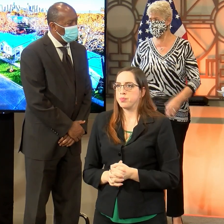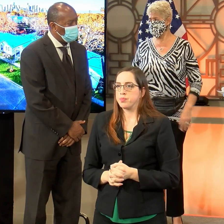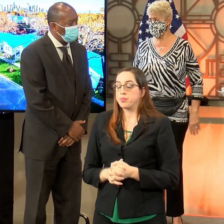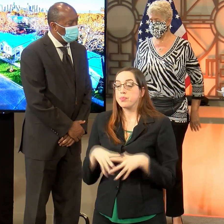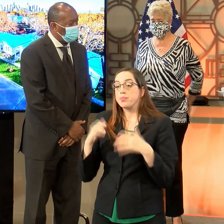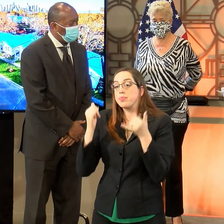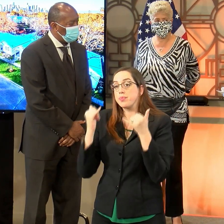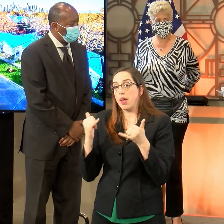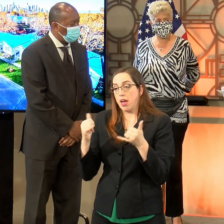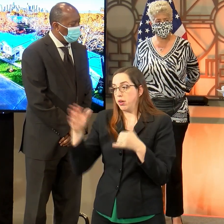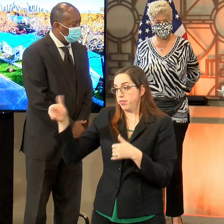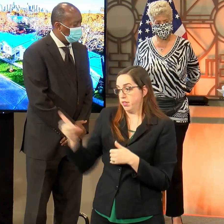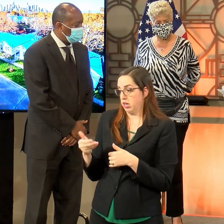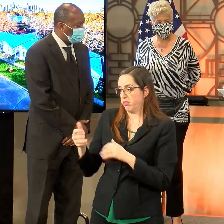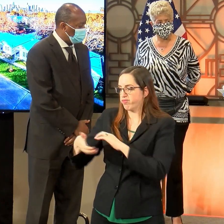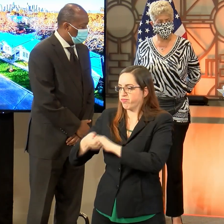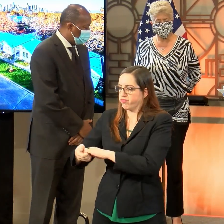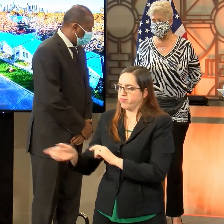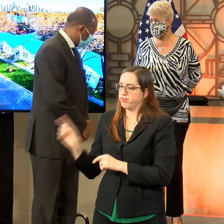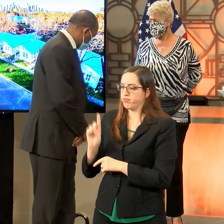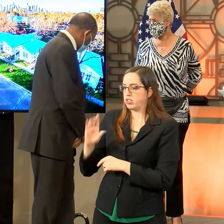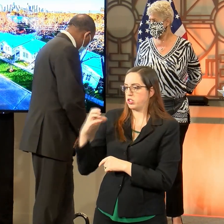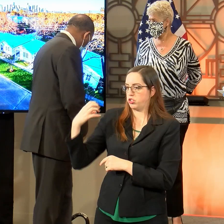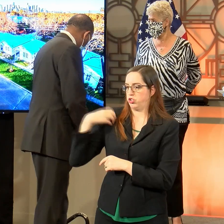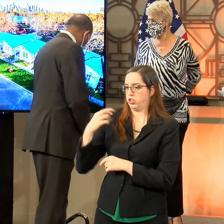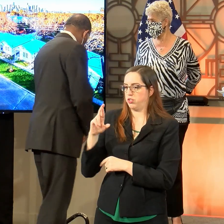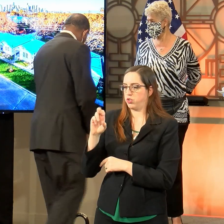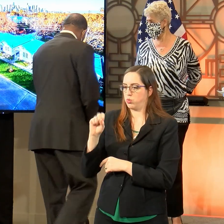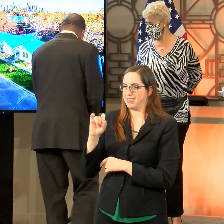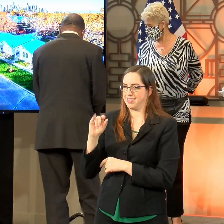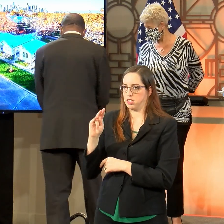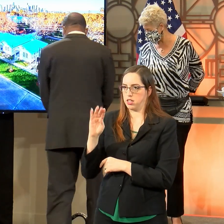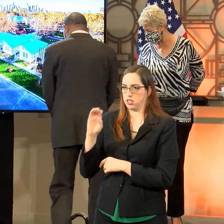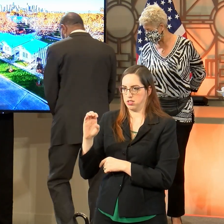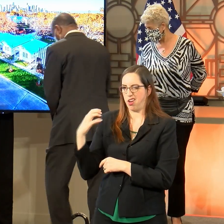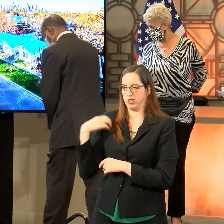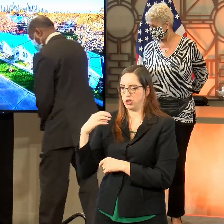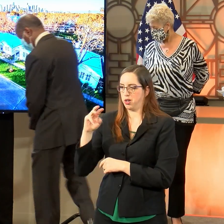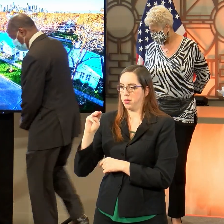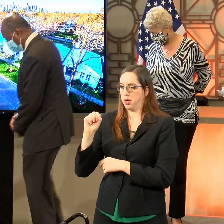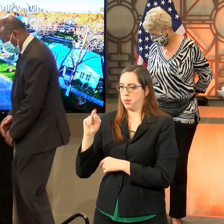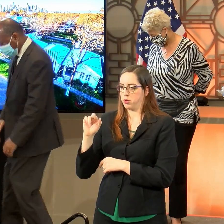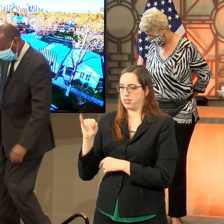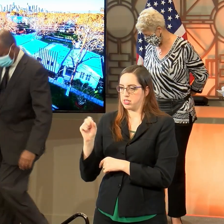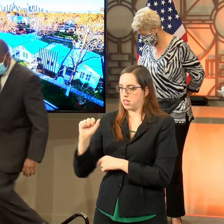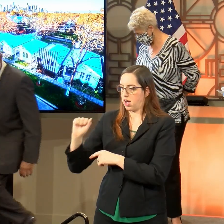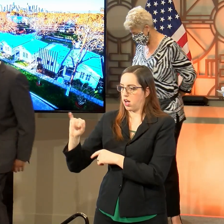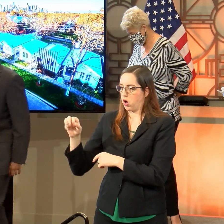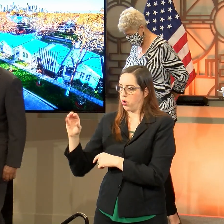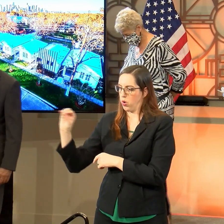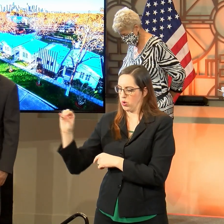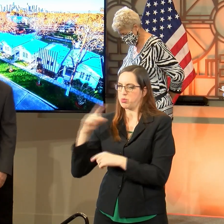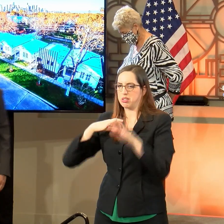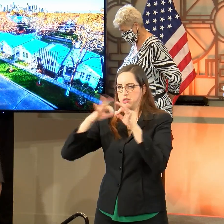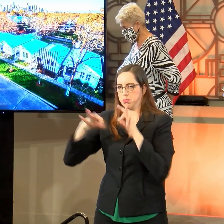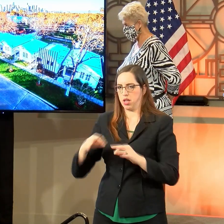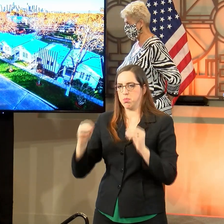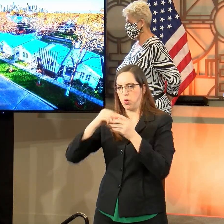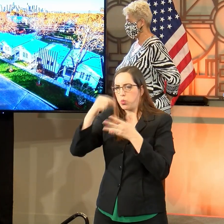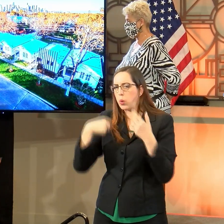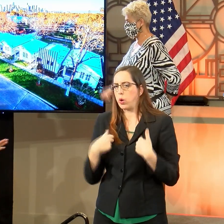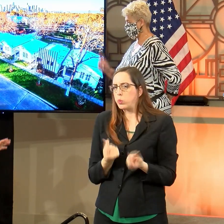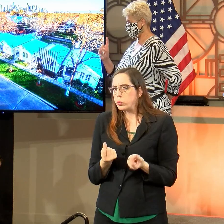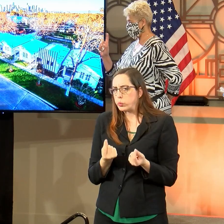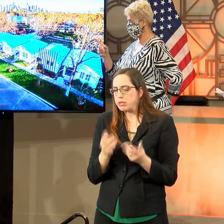So now I am inviting my colleague, Chief Resilience Officer Marissa Aho, who will share with you some of the task force strategies to do